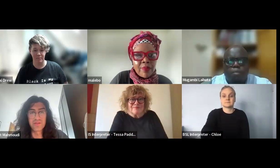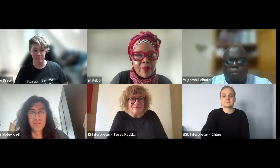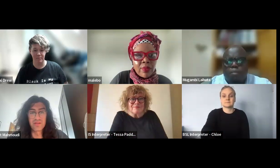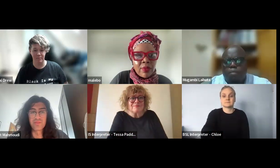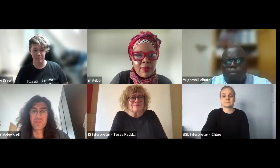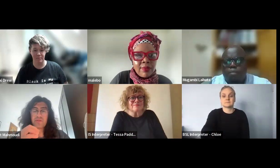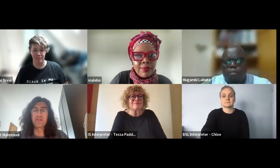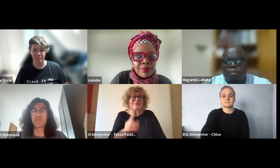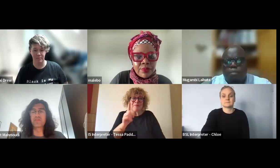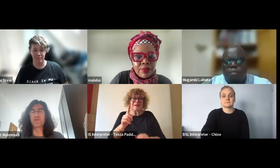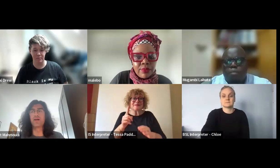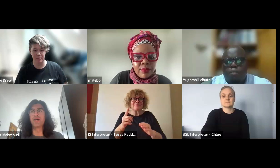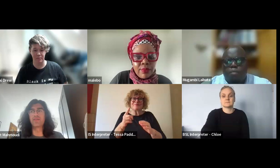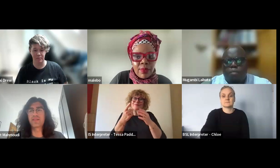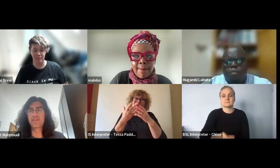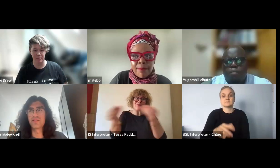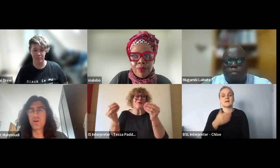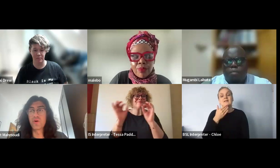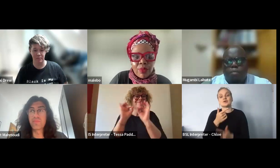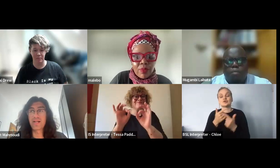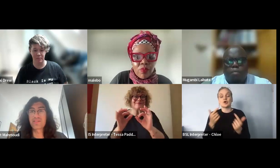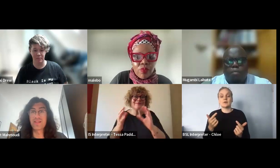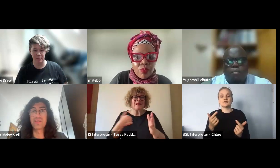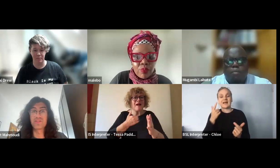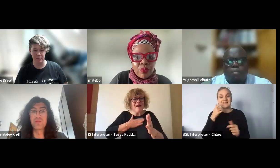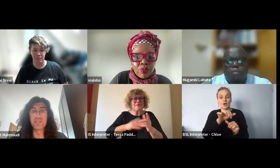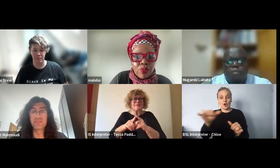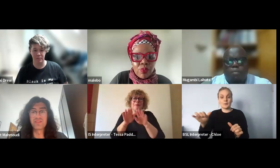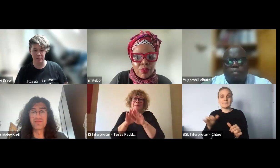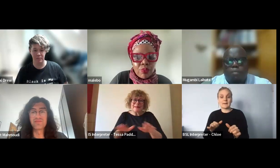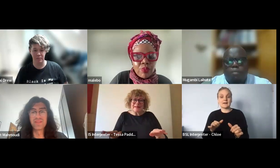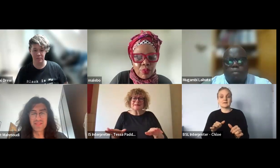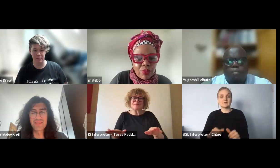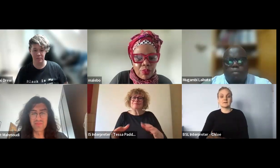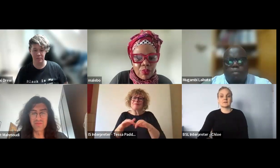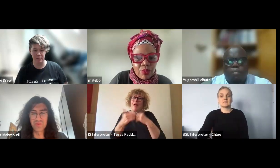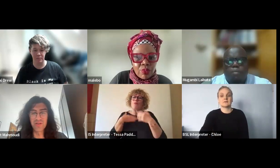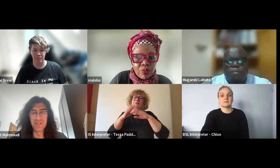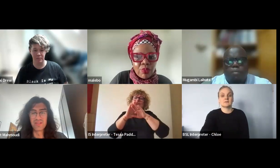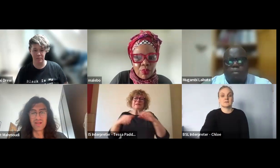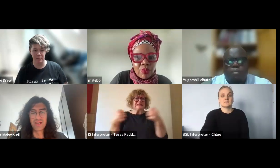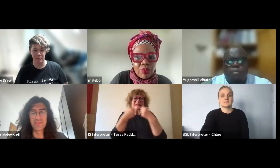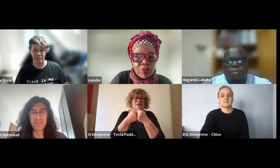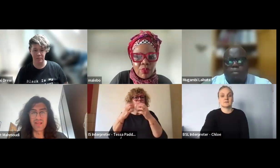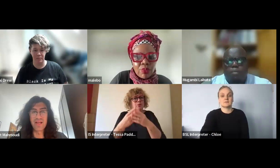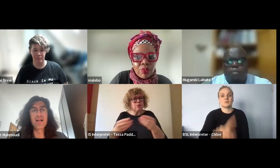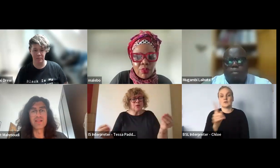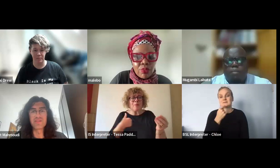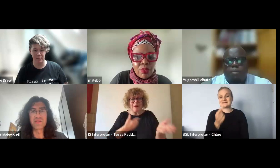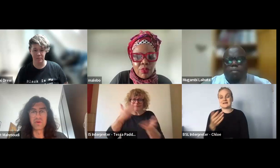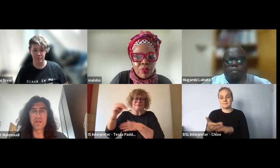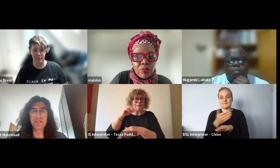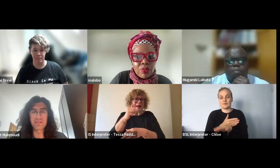Thank you so much, Malebo. So I think going back slightly to what Alexei said before, I think